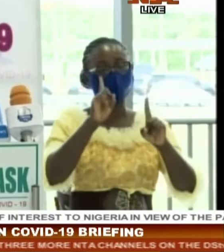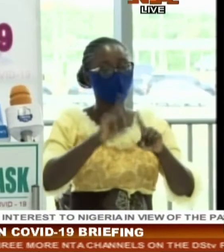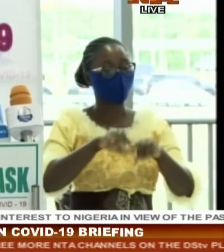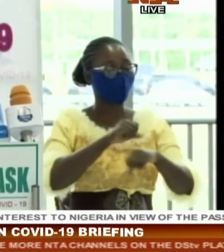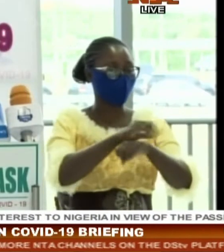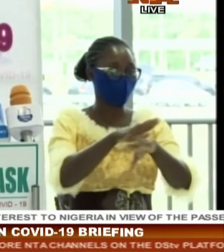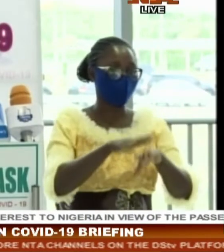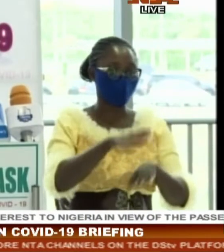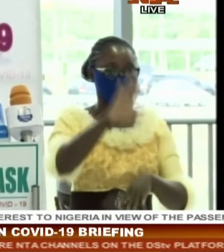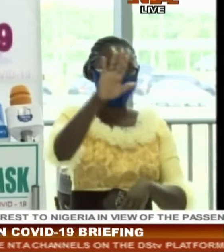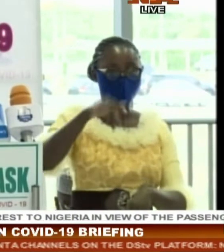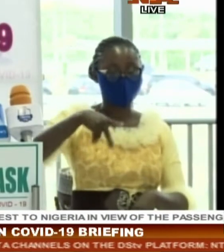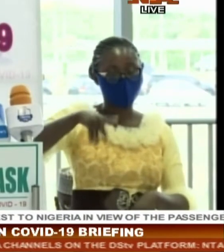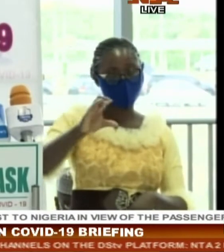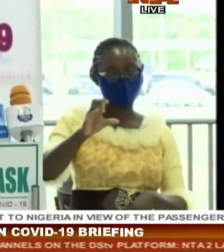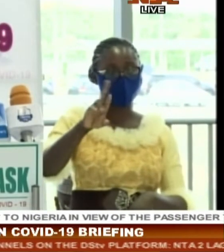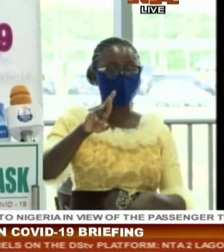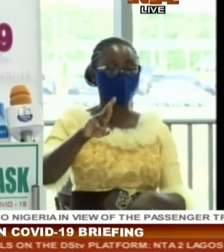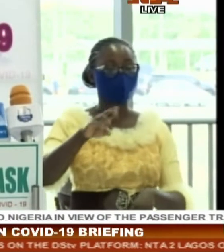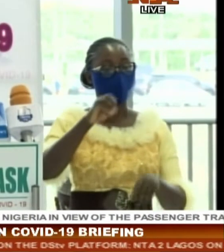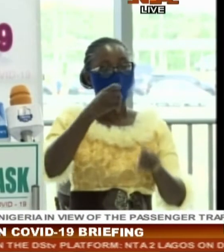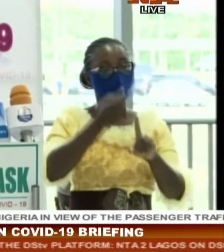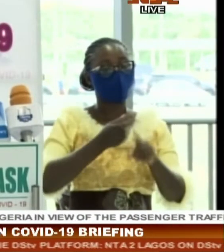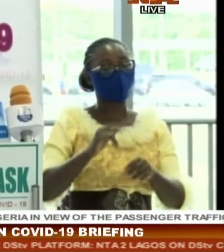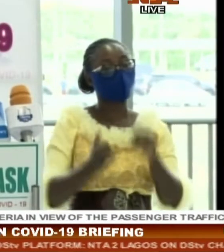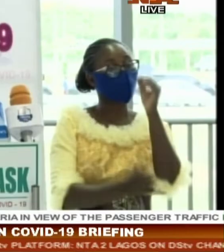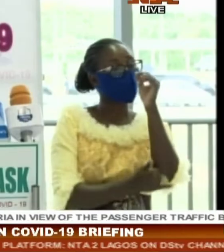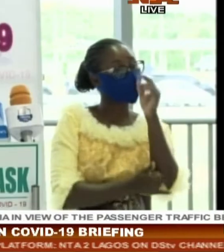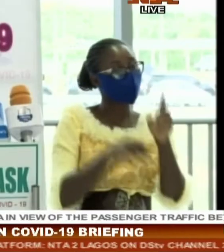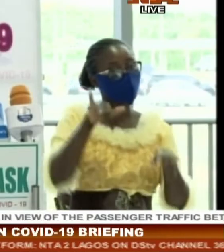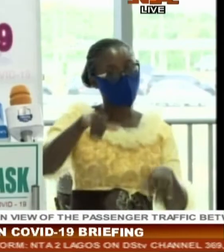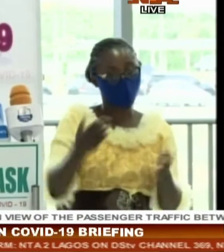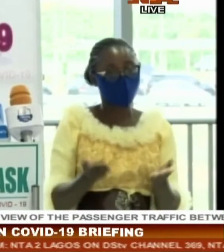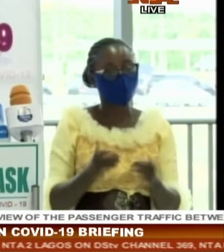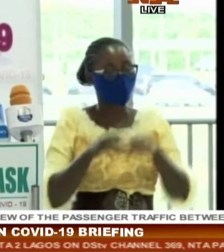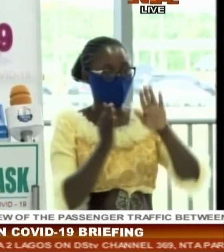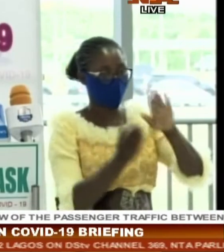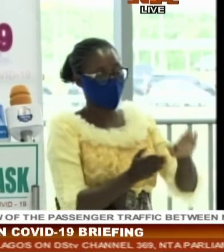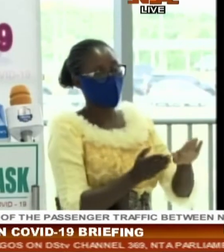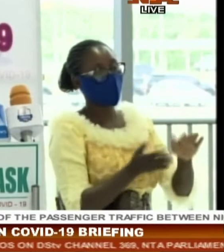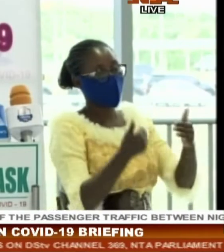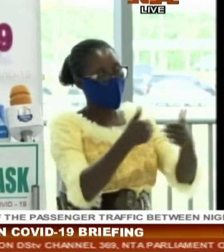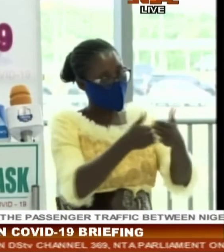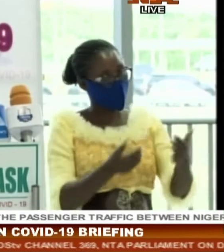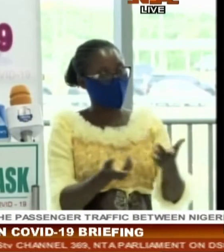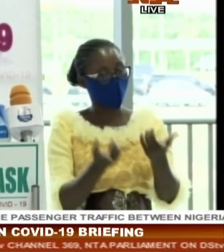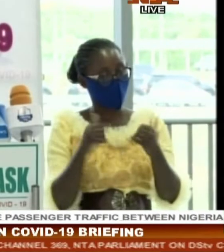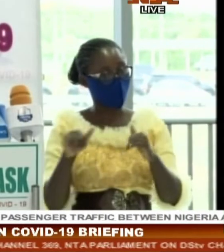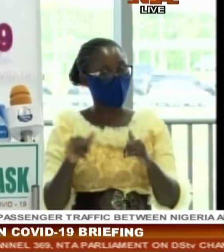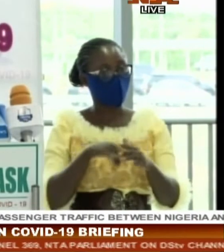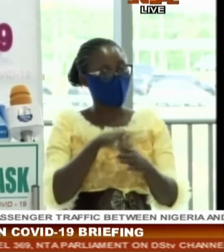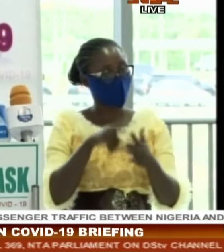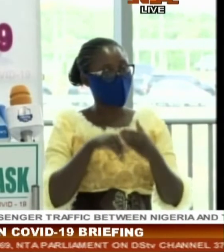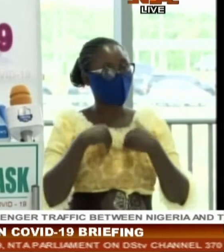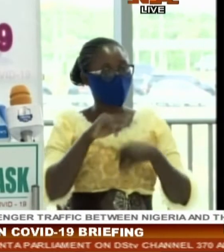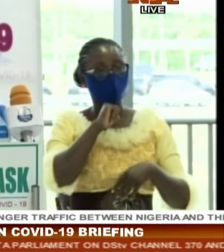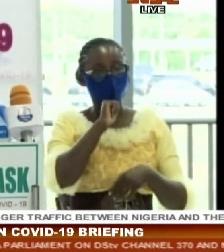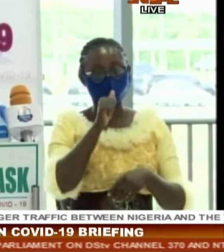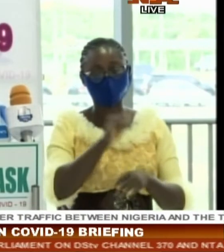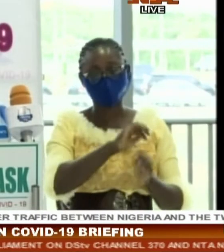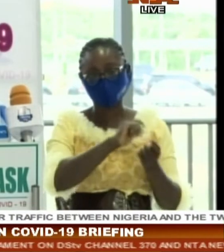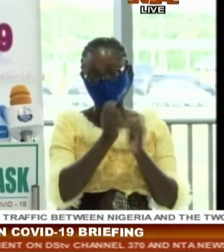by PCR in country of departure before boarding. This has not changed. The test